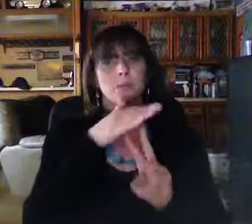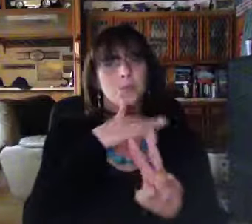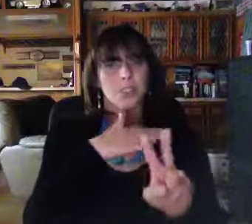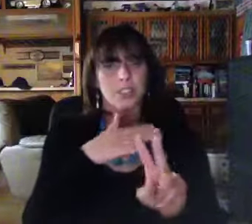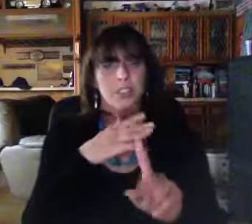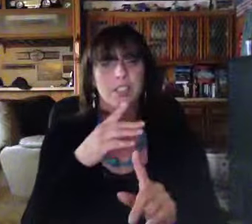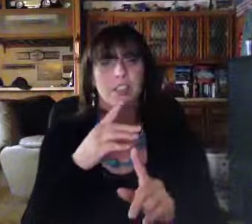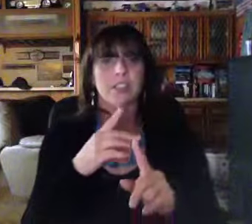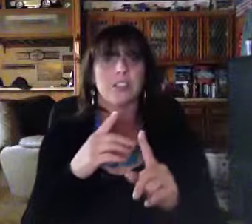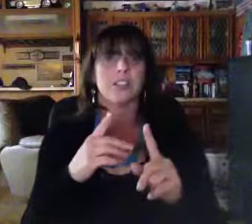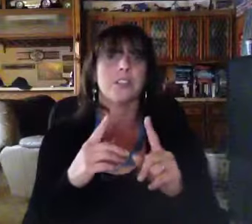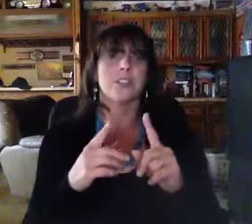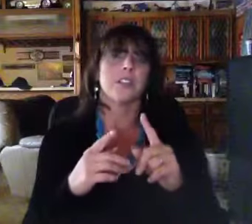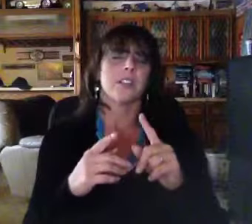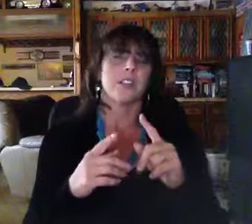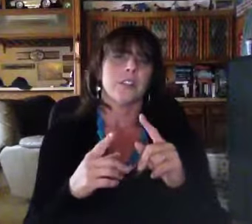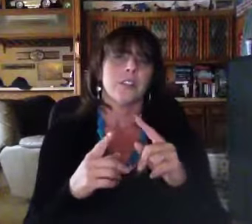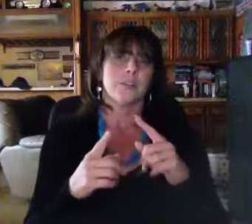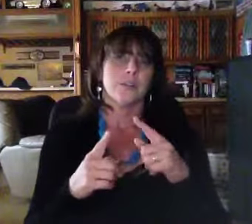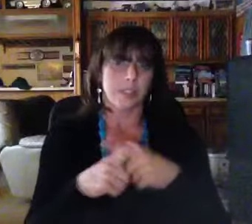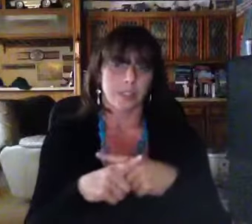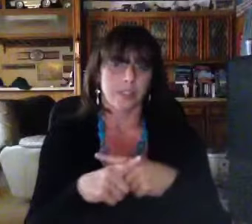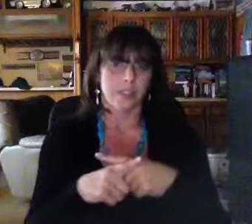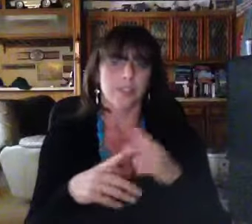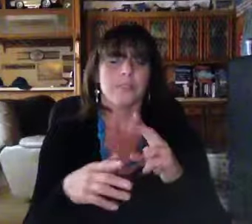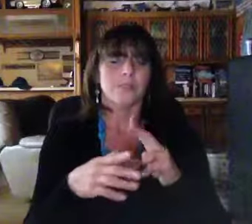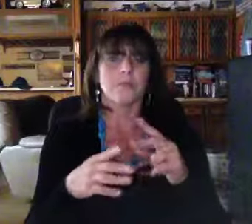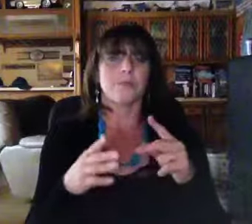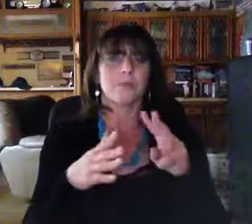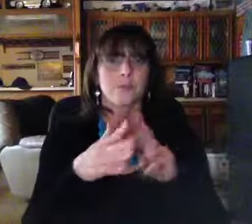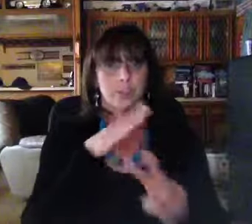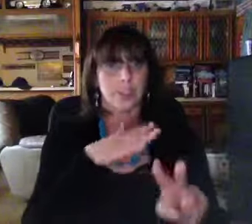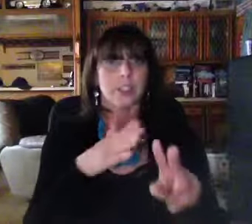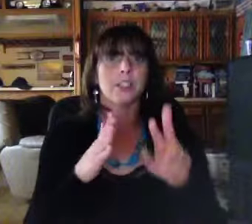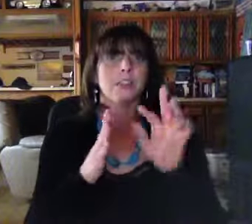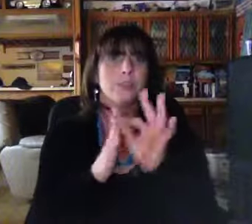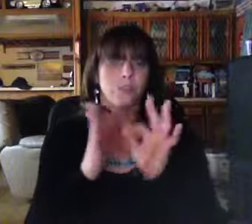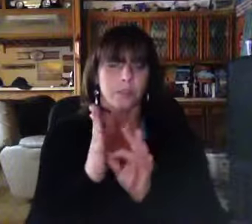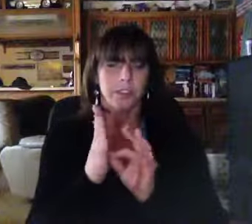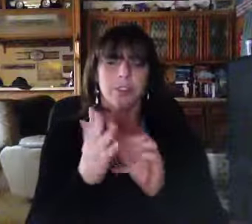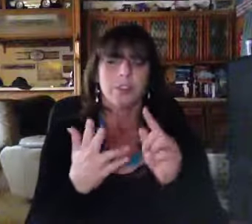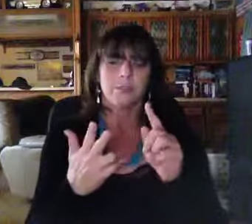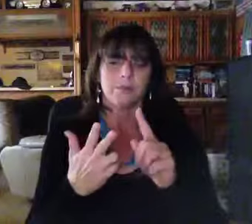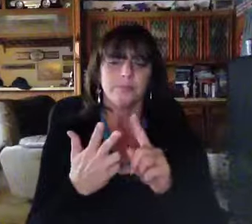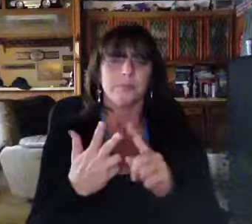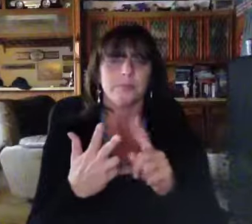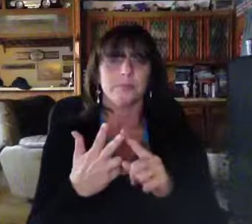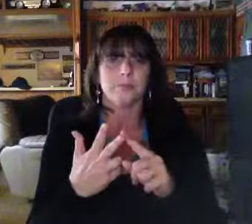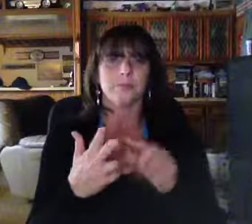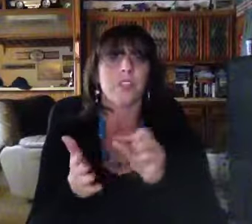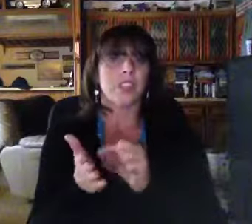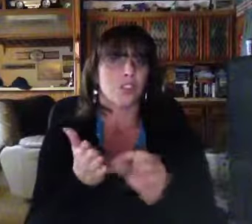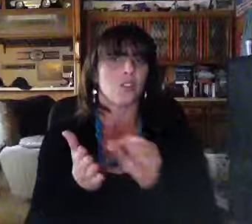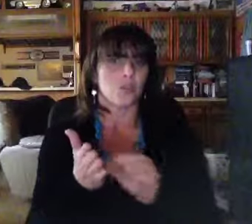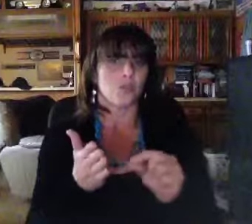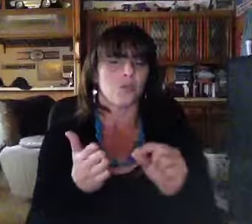for the products, balance the equation as the final step. One thing you need to be reminded of is that certain